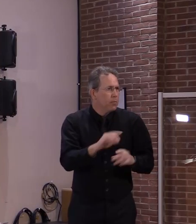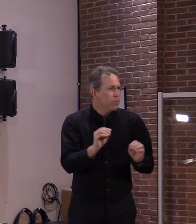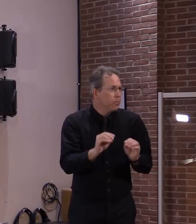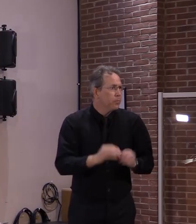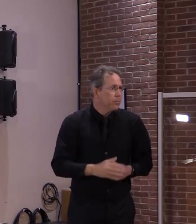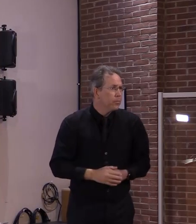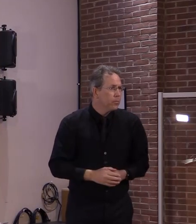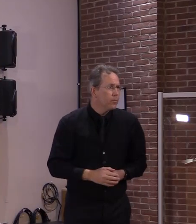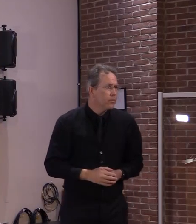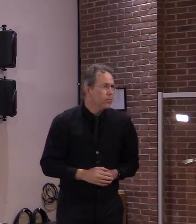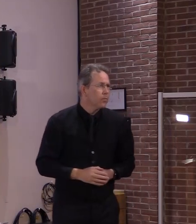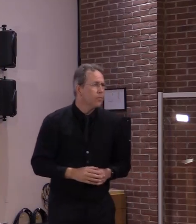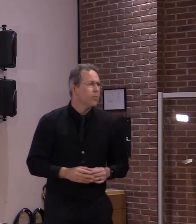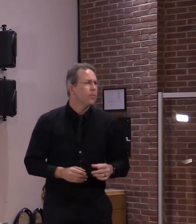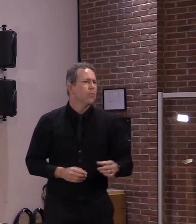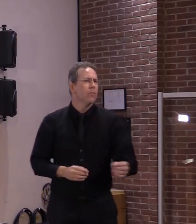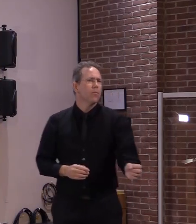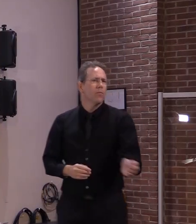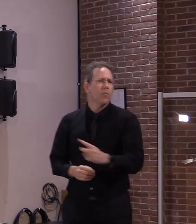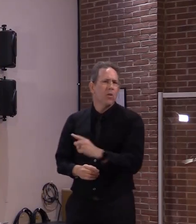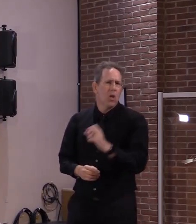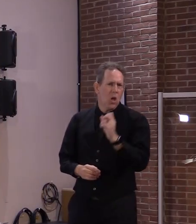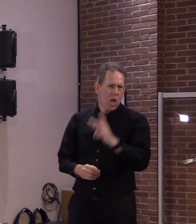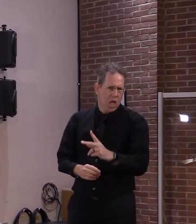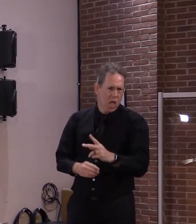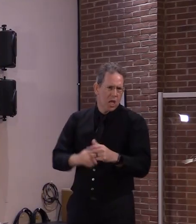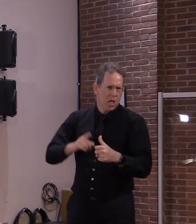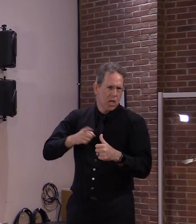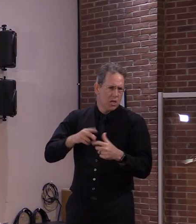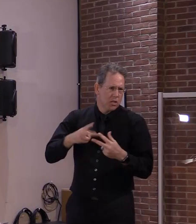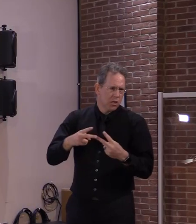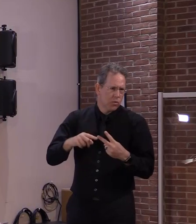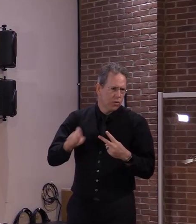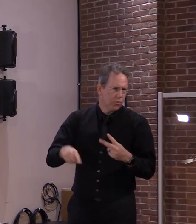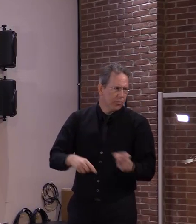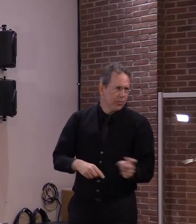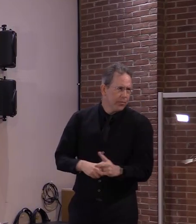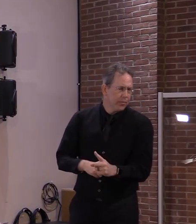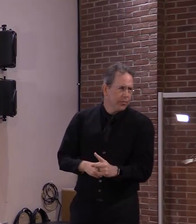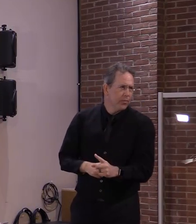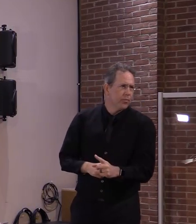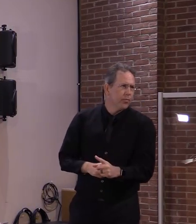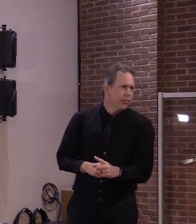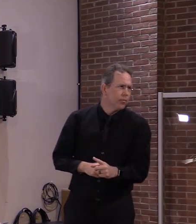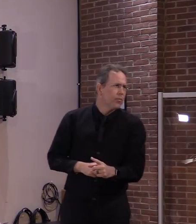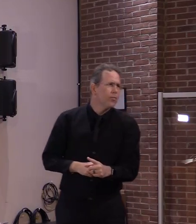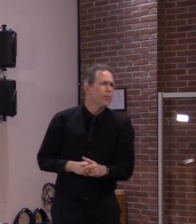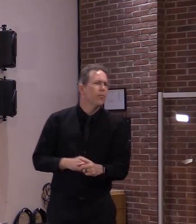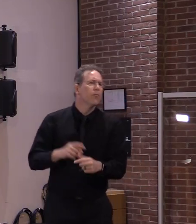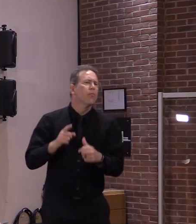Okay, and then thank you. In terms of the Pfizer vaccine for